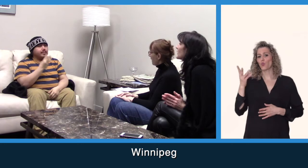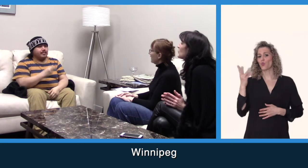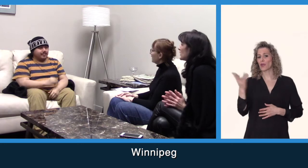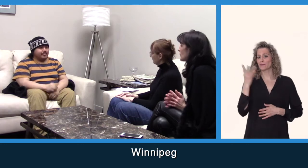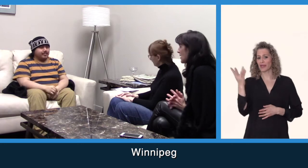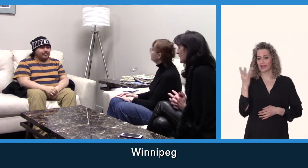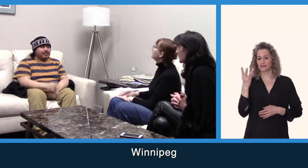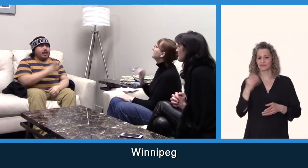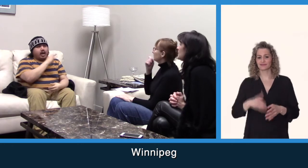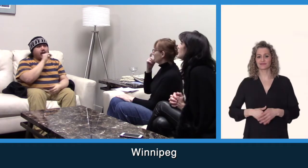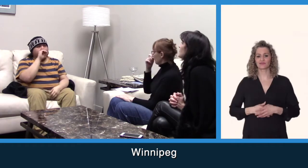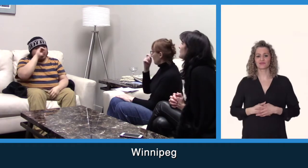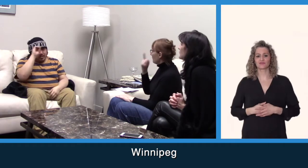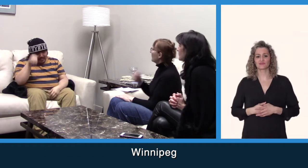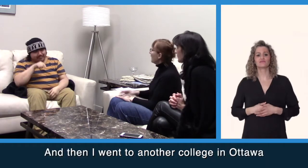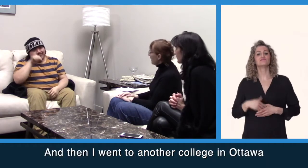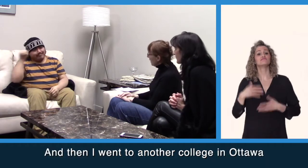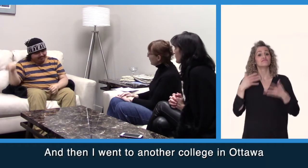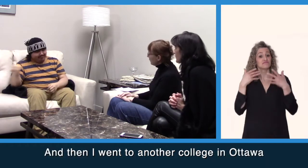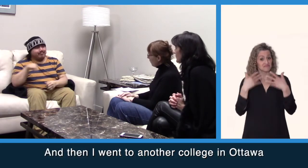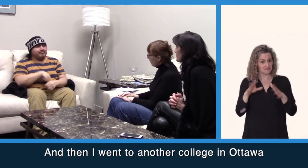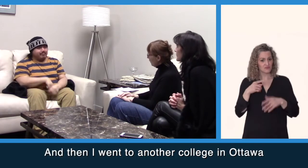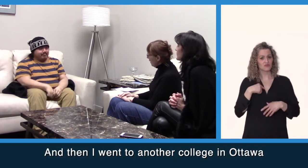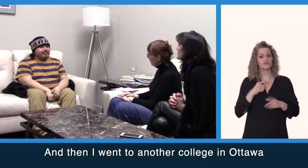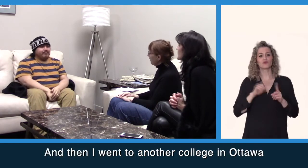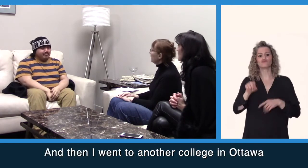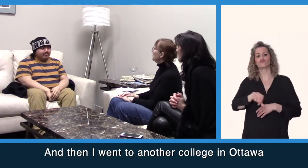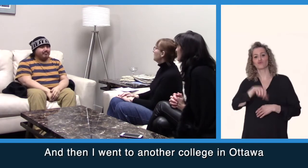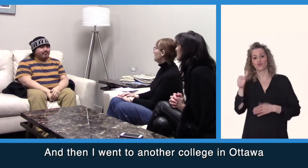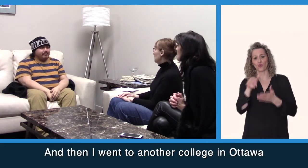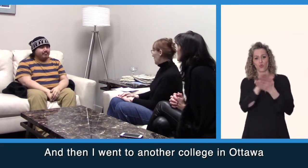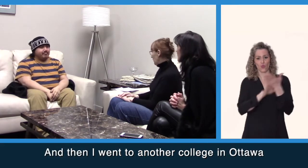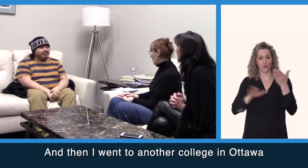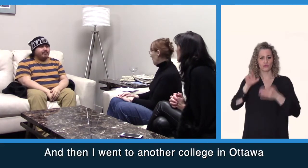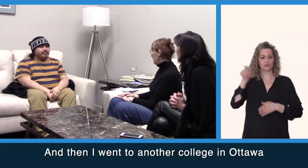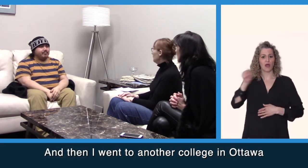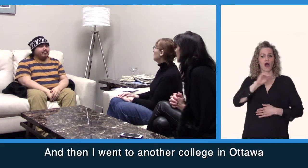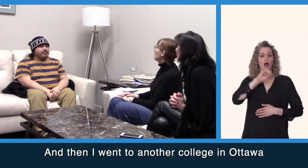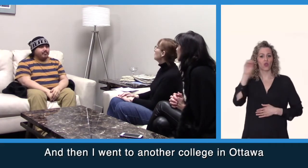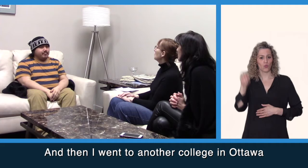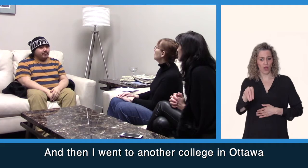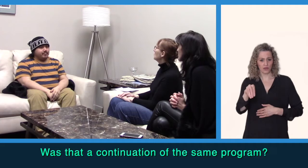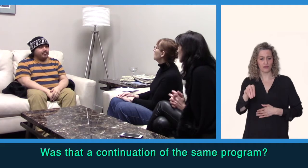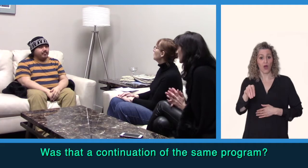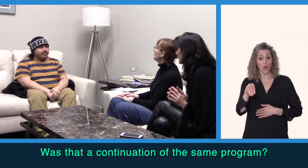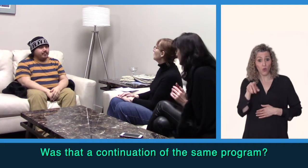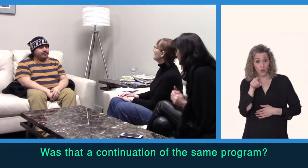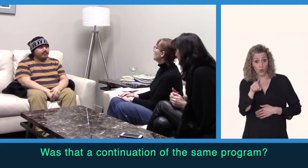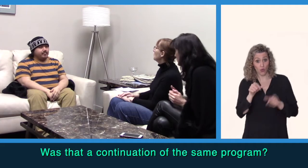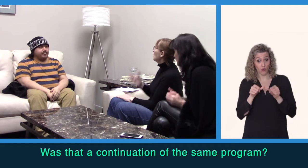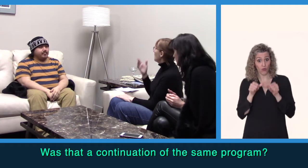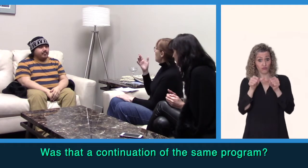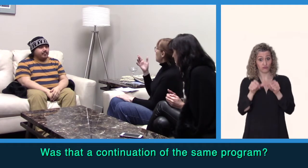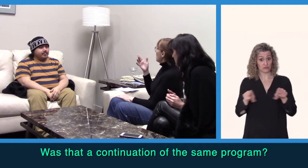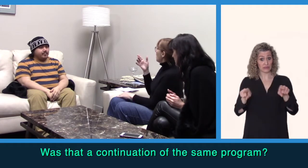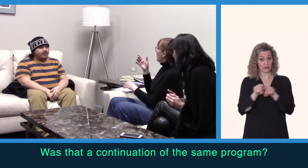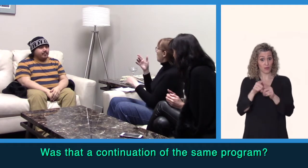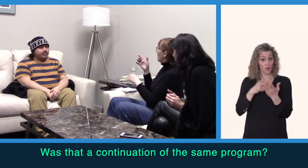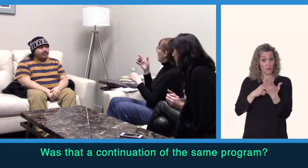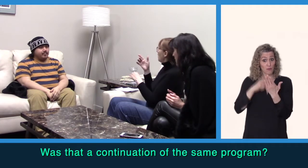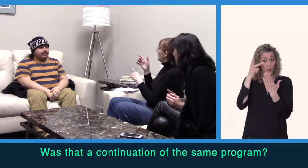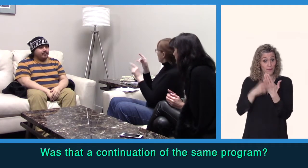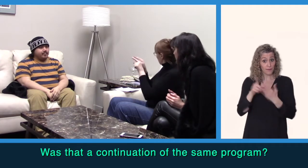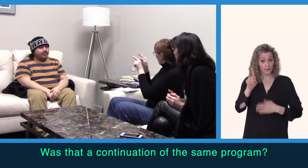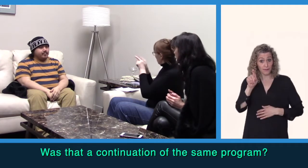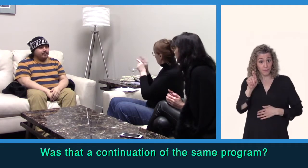That's in Winnipeg. Winnipeg. And then I went to Ottawa Mm-hmm. to another college. Was that a continuation of the